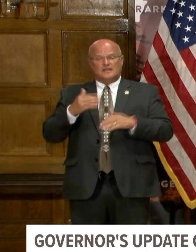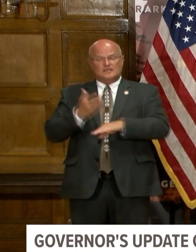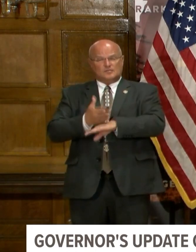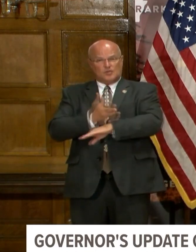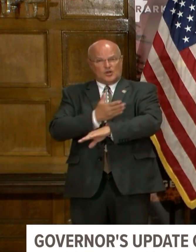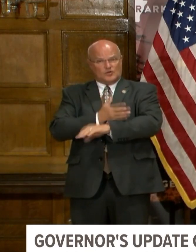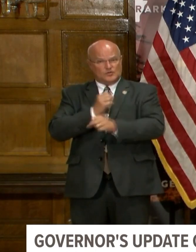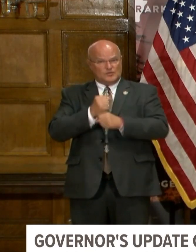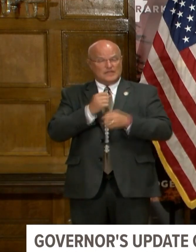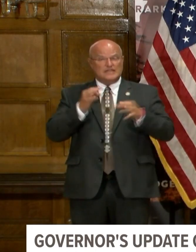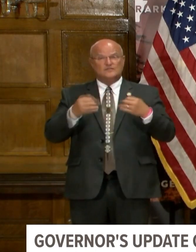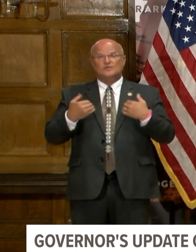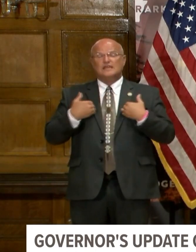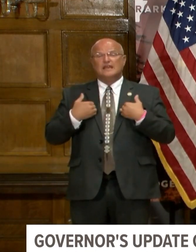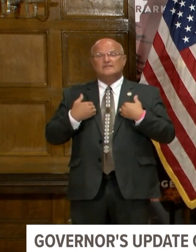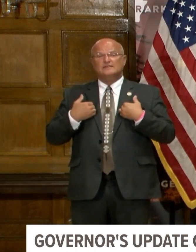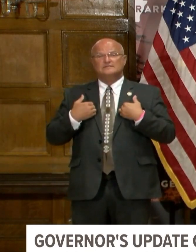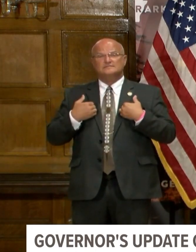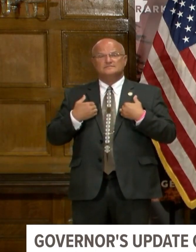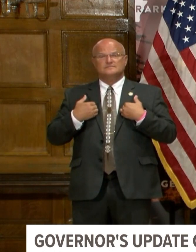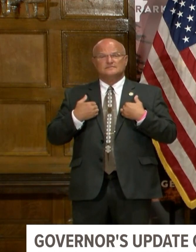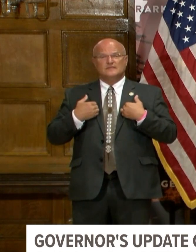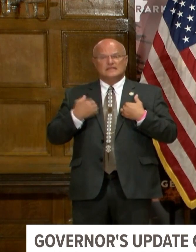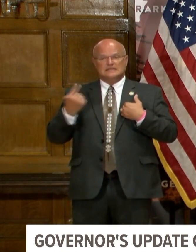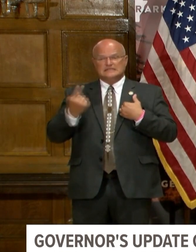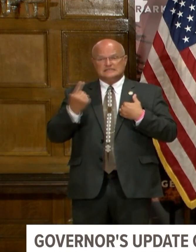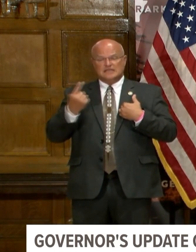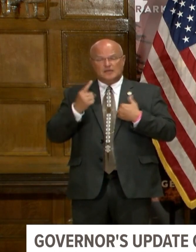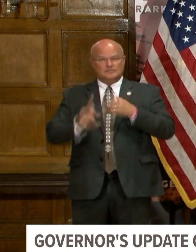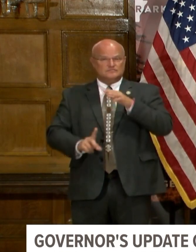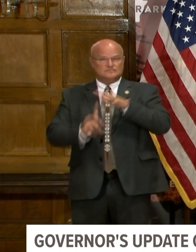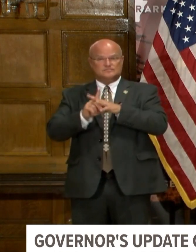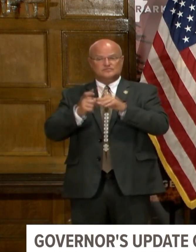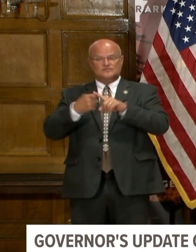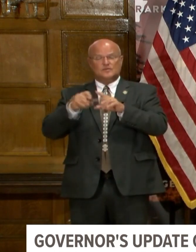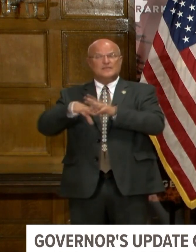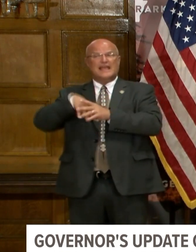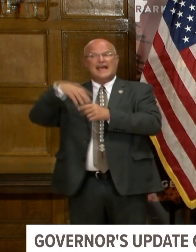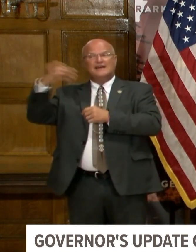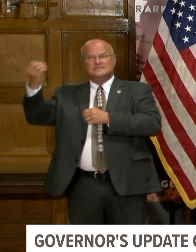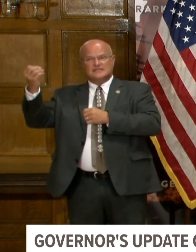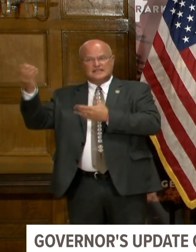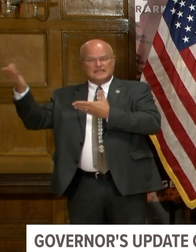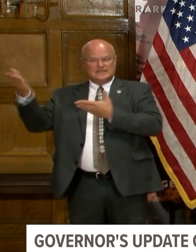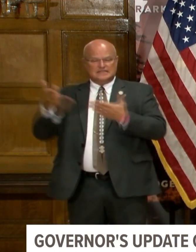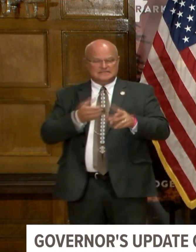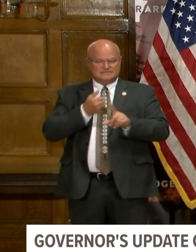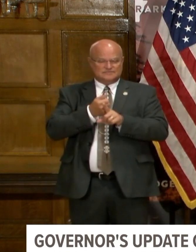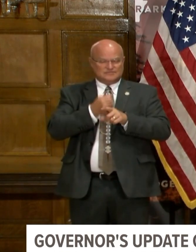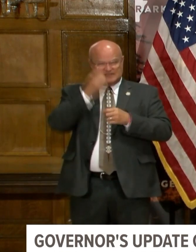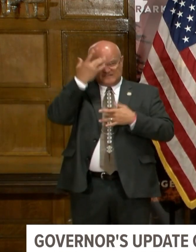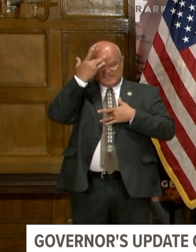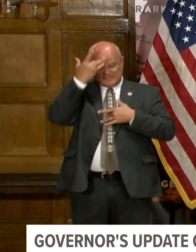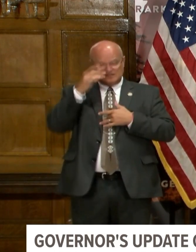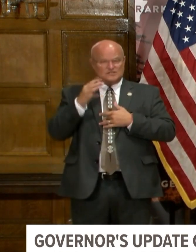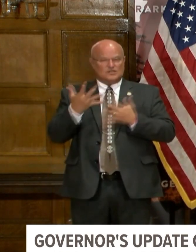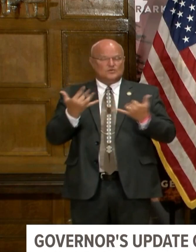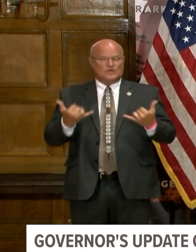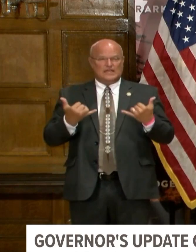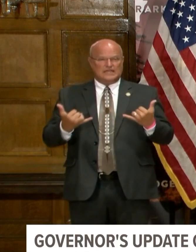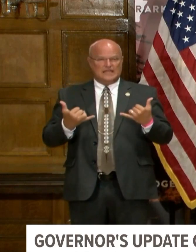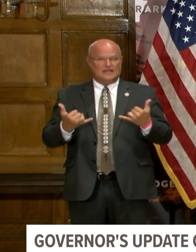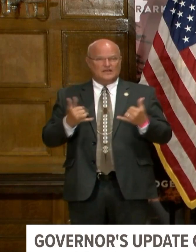we've made, if we have something that comes in from the outside that leads to infection. So at this time,